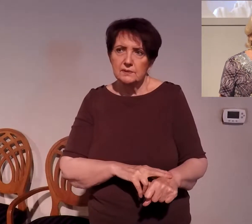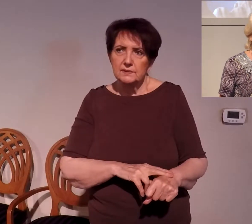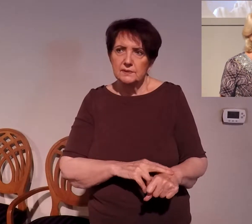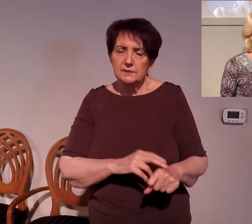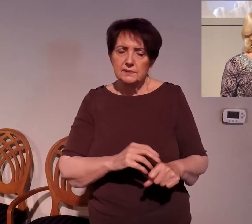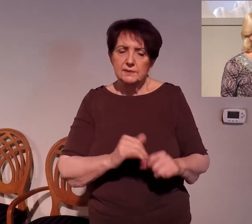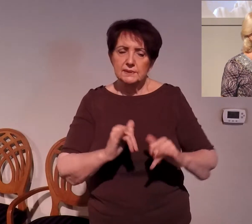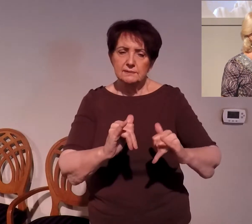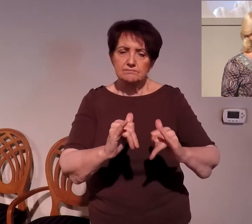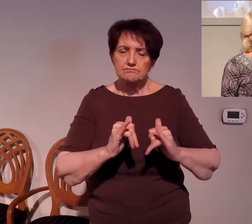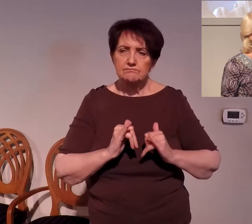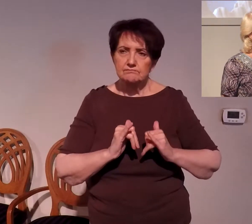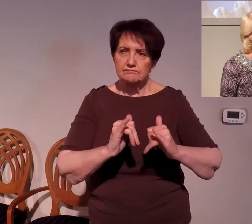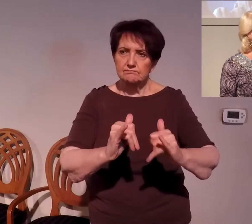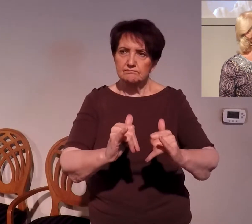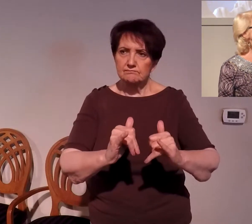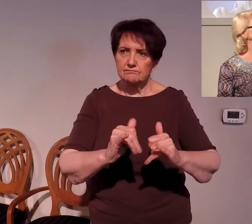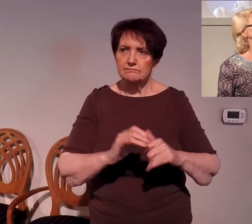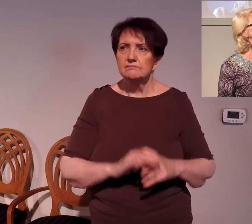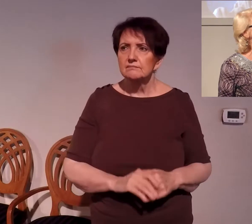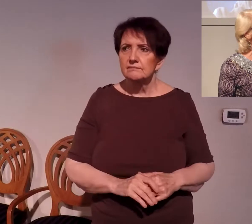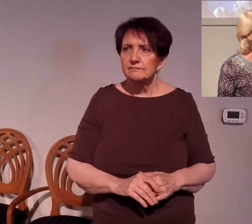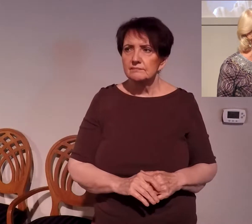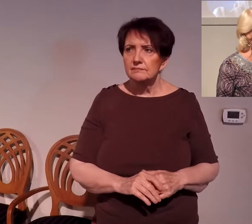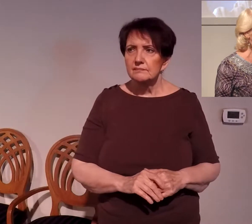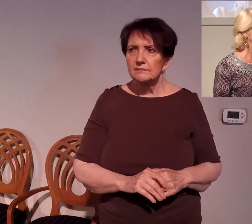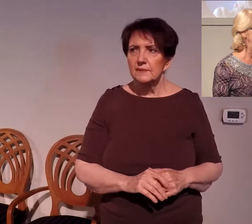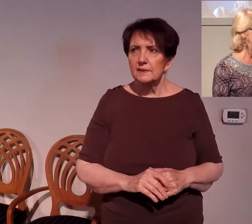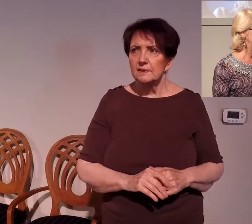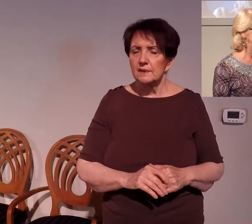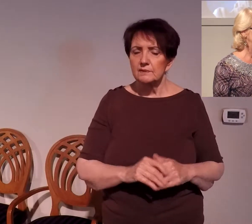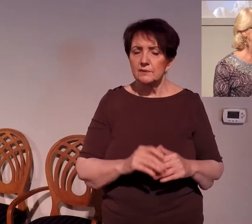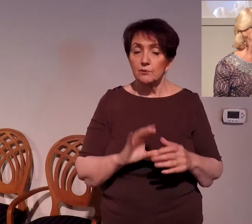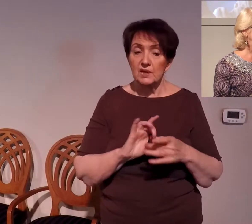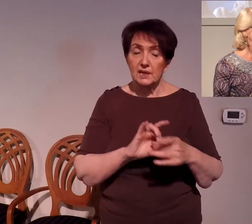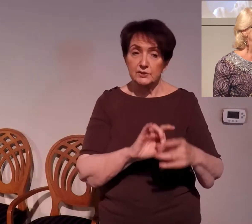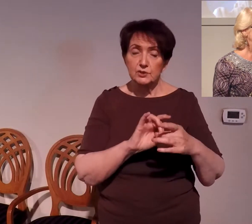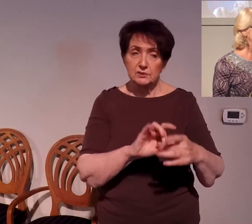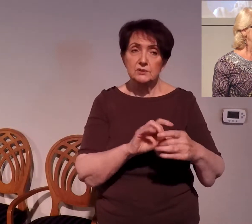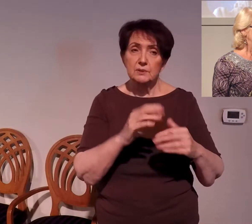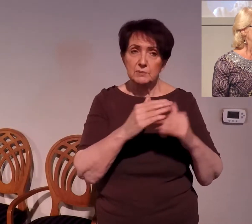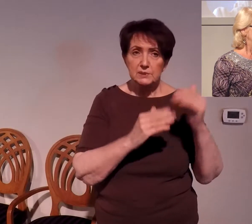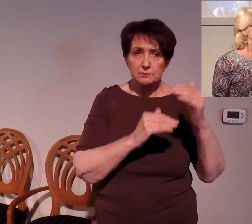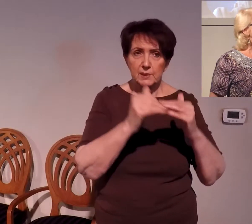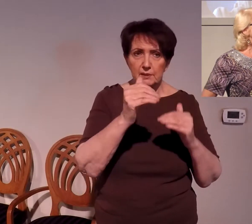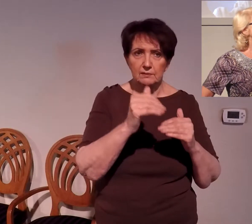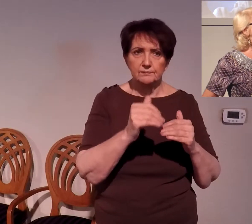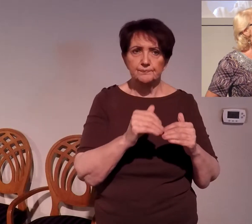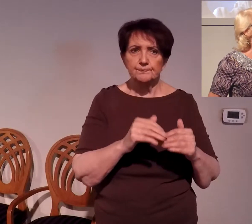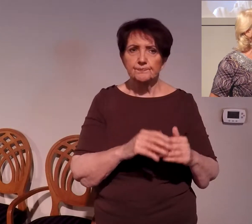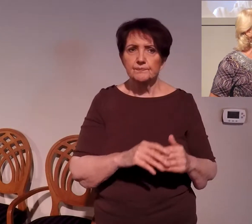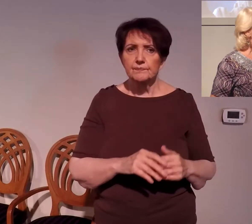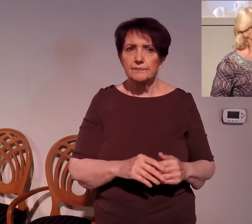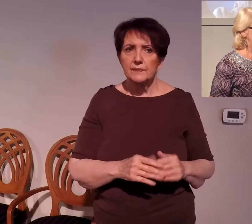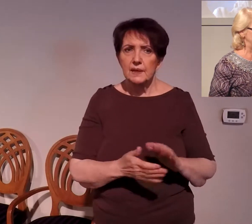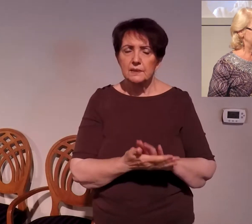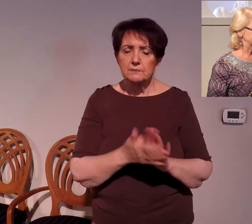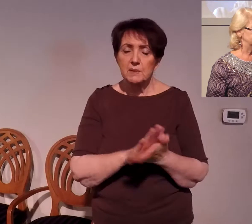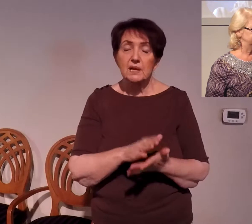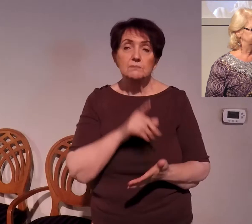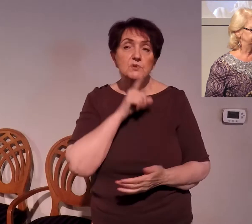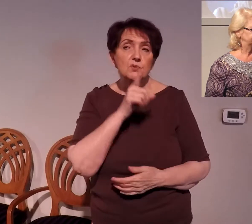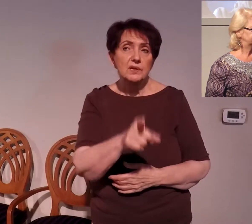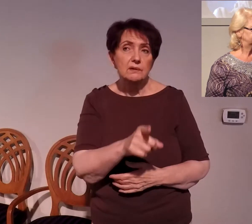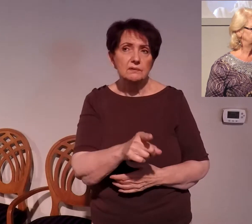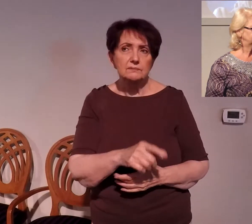same way. And we build a relationship with it that becomes real to us.